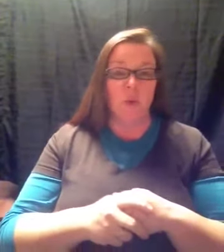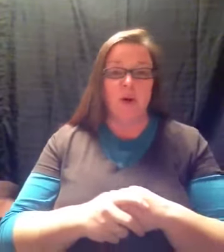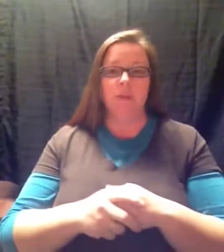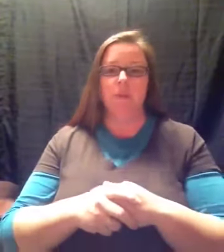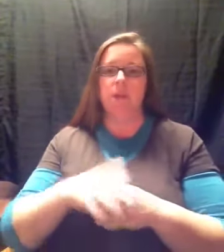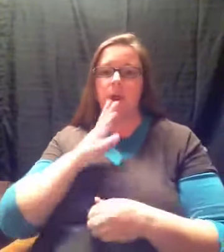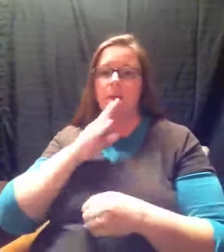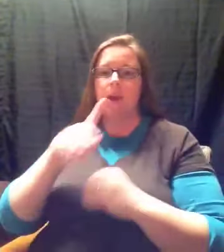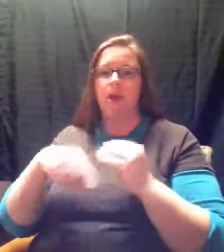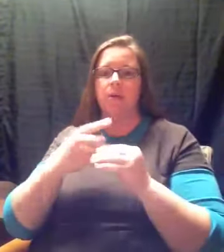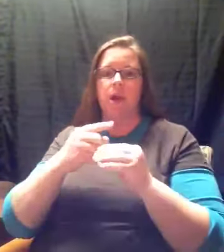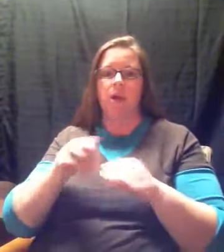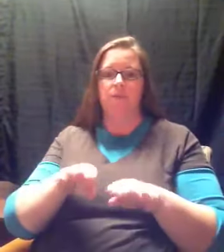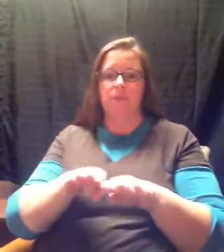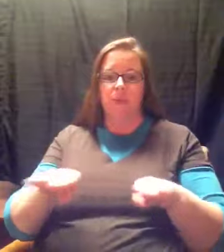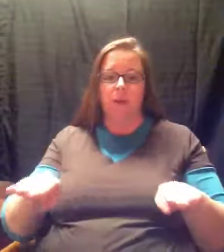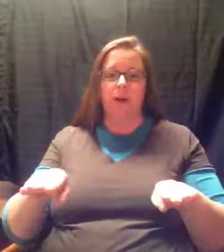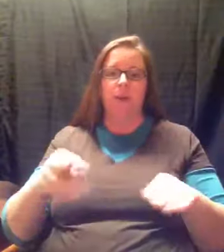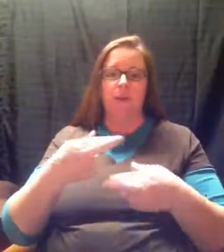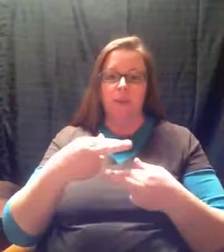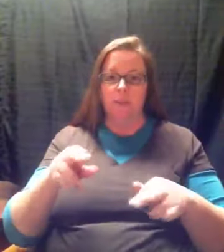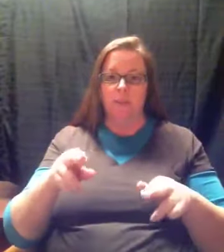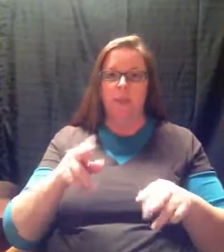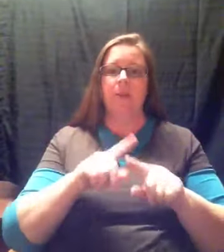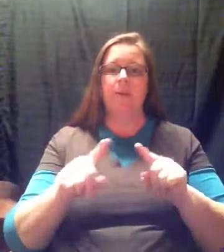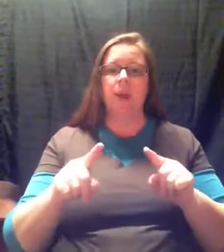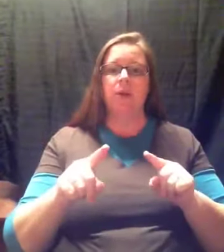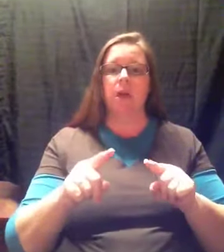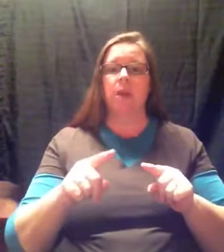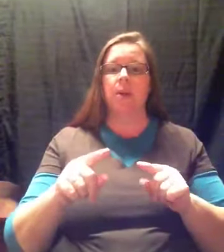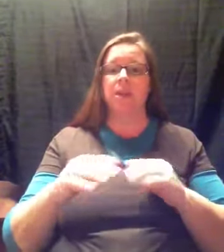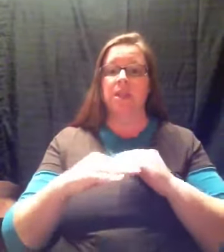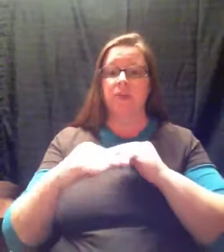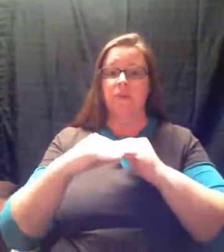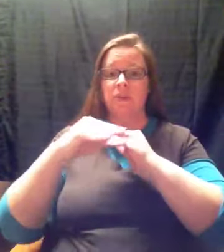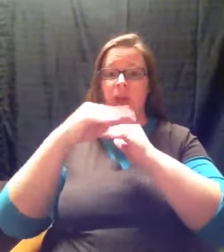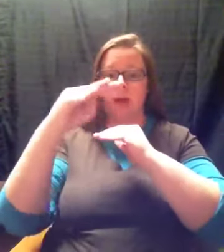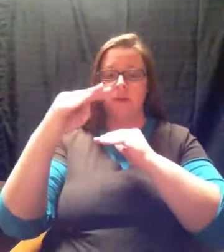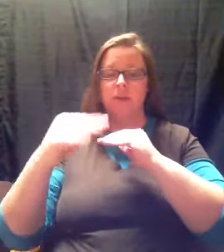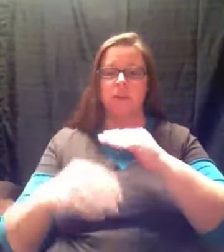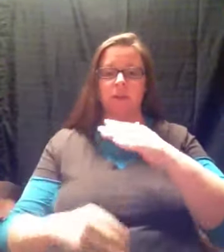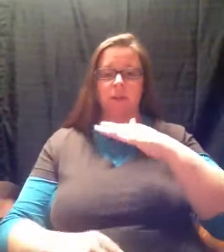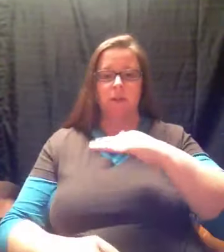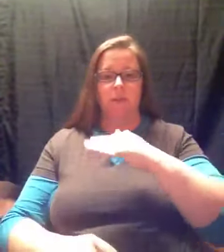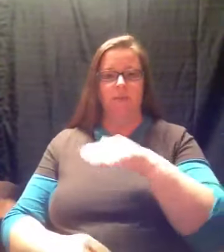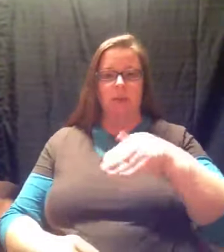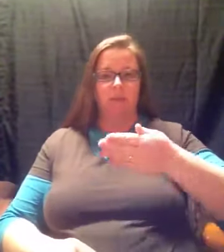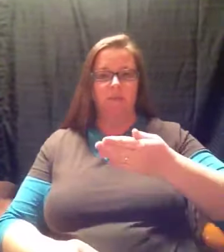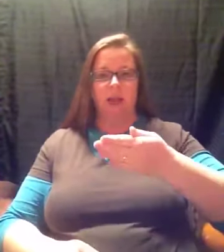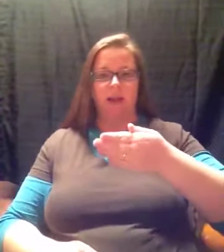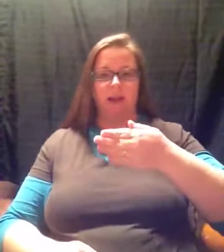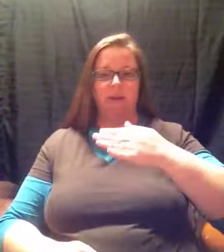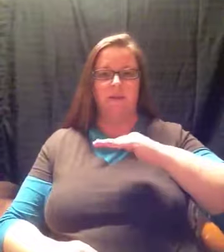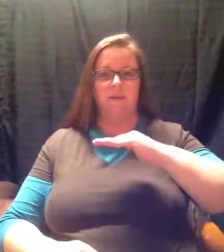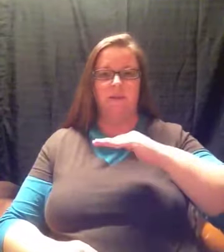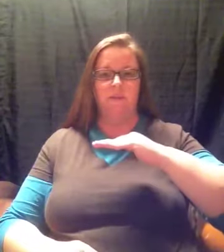Floors, when you're talking about not a floor in a room, but you're talking about the levels of a house, you make your flat hand,